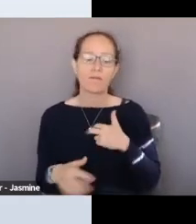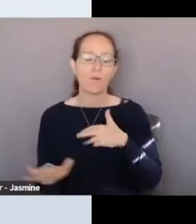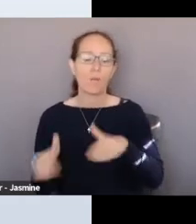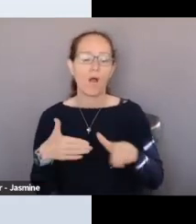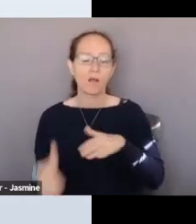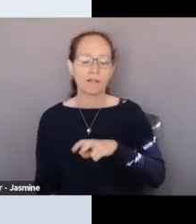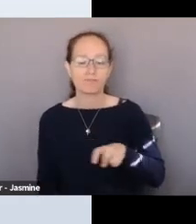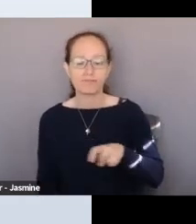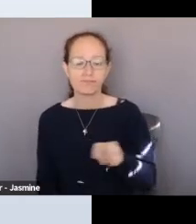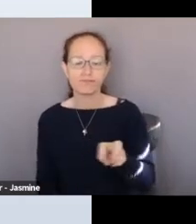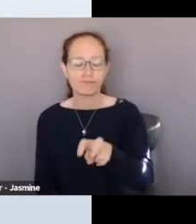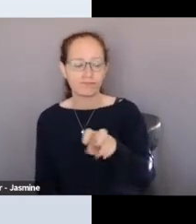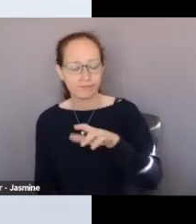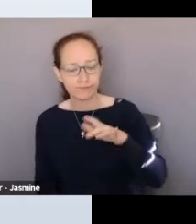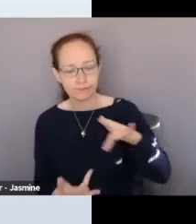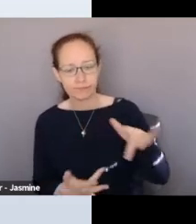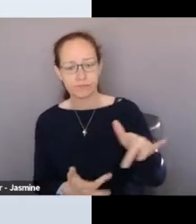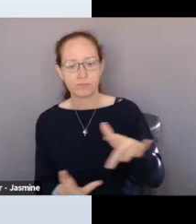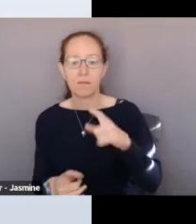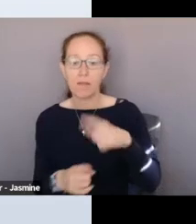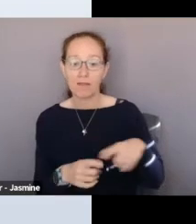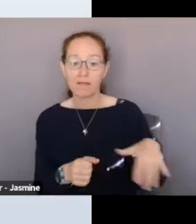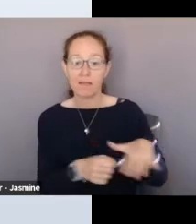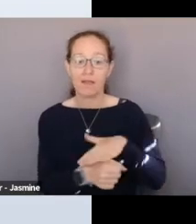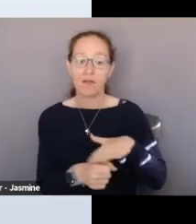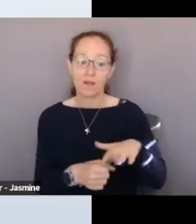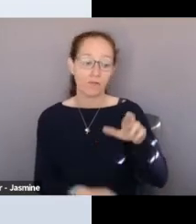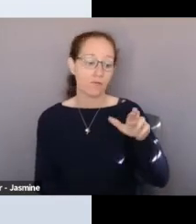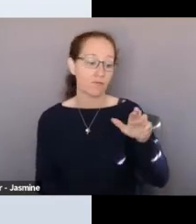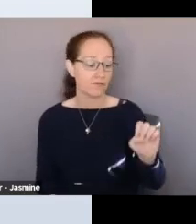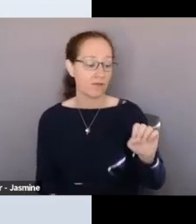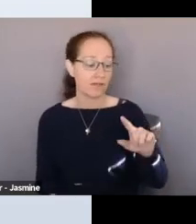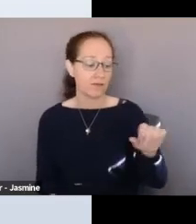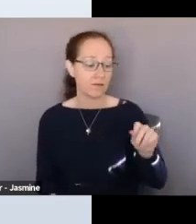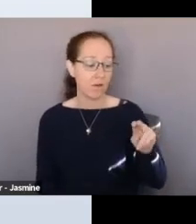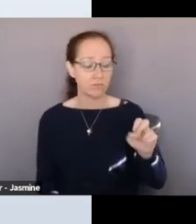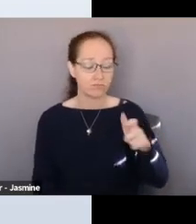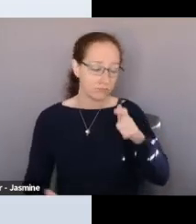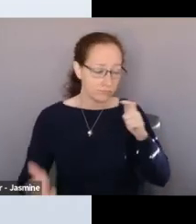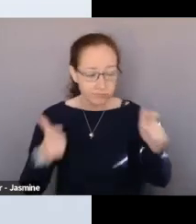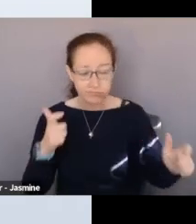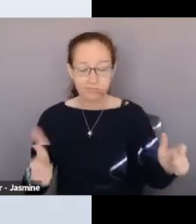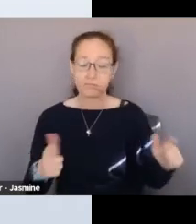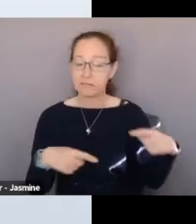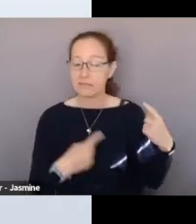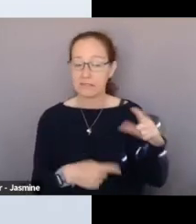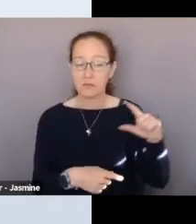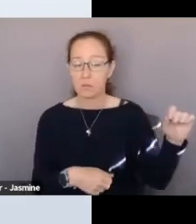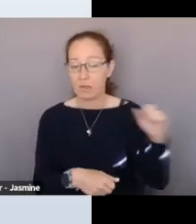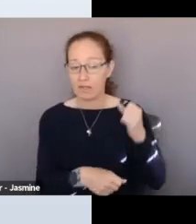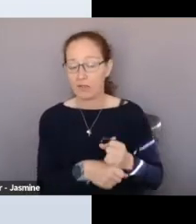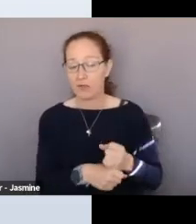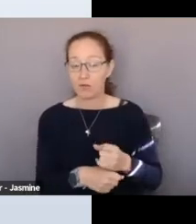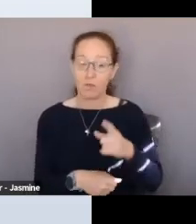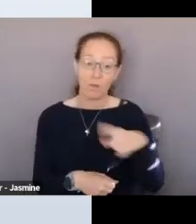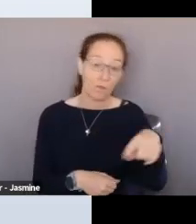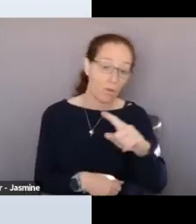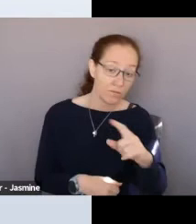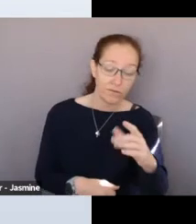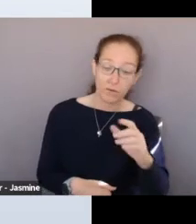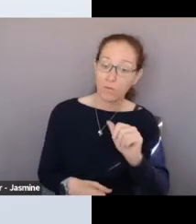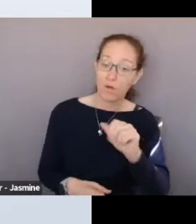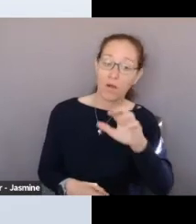also undergoing the largest scale rezoning in 20 years. For those artists of us who have been around in New York for some time, we all